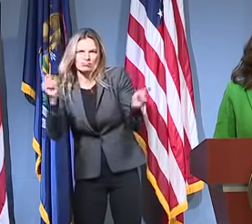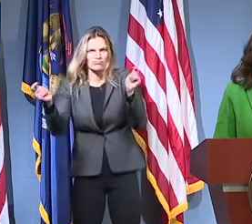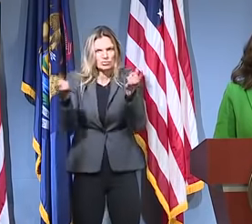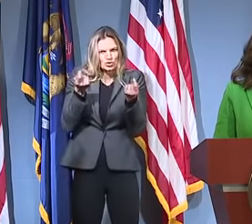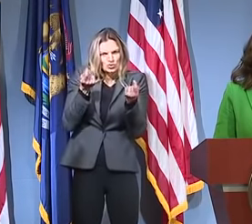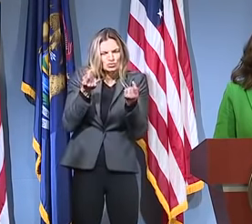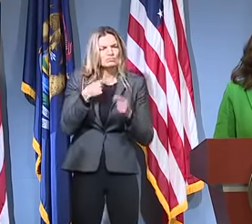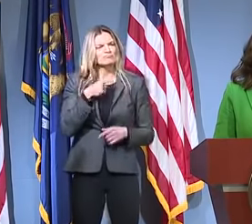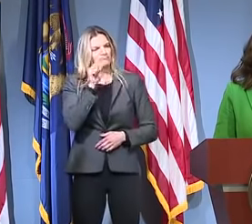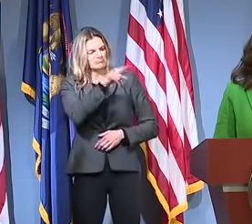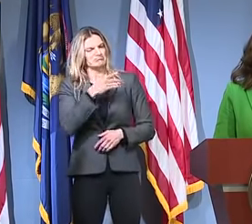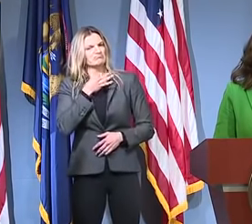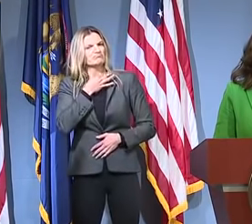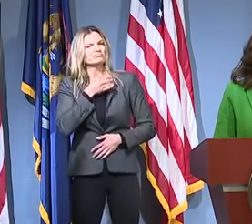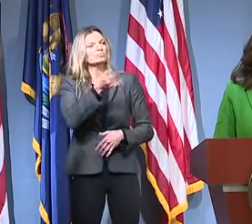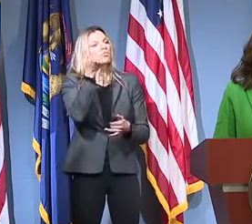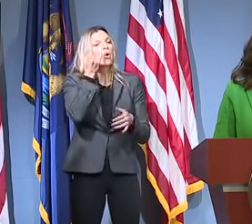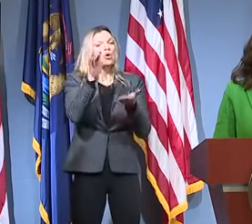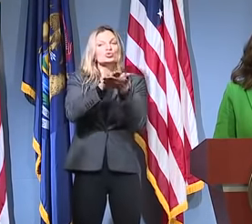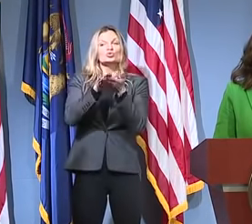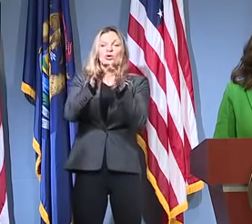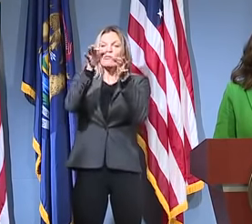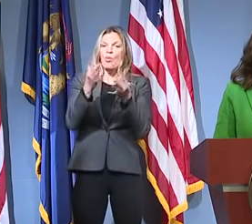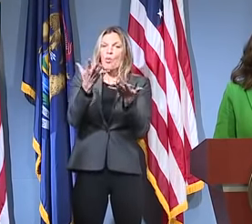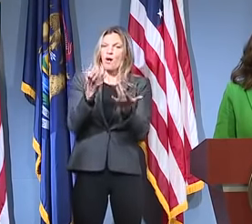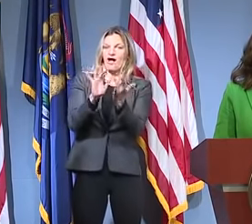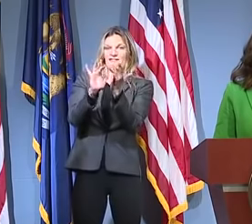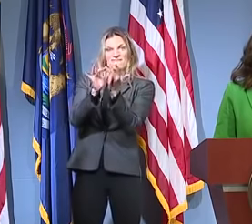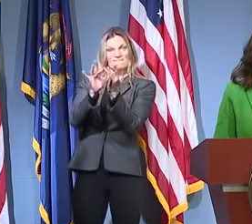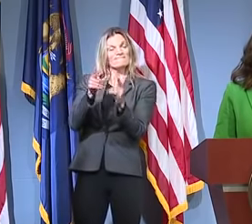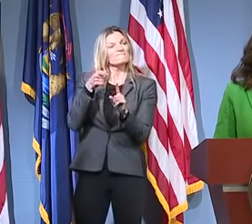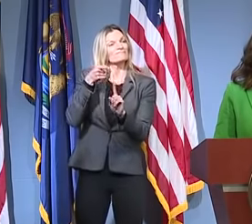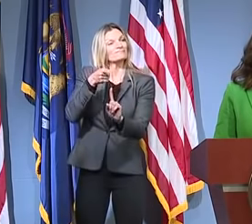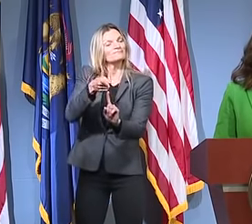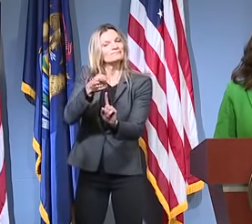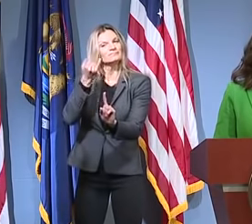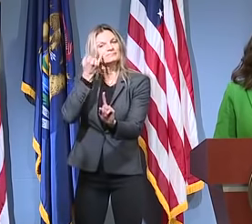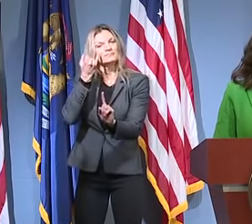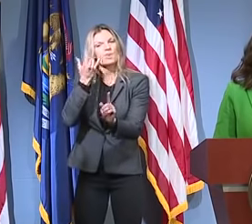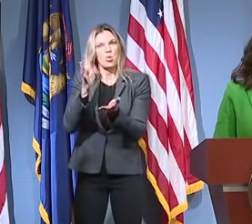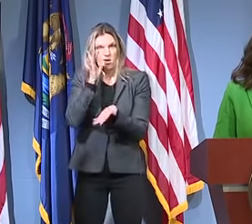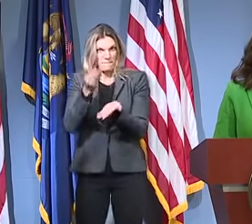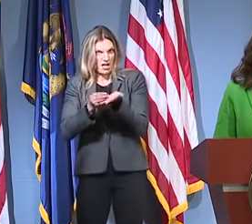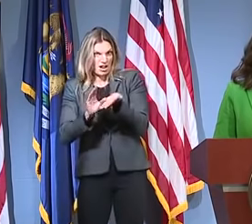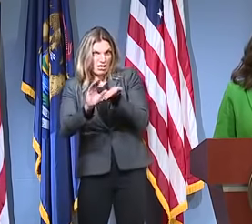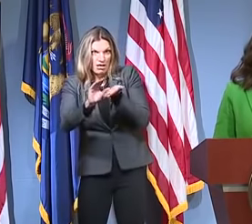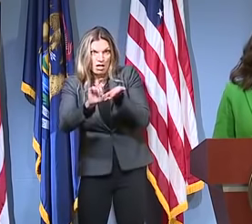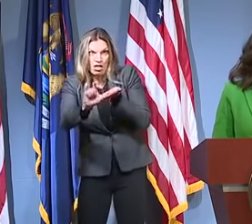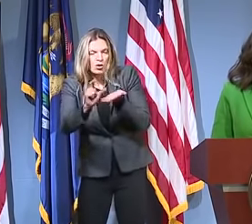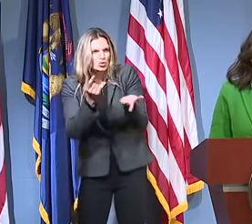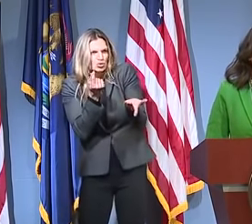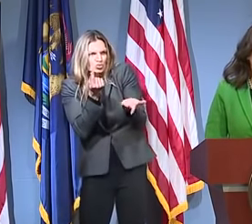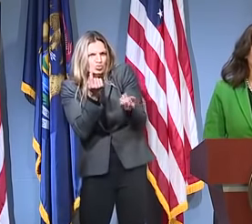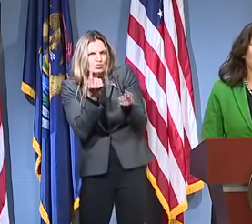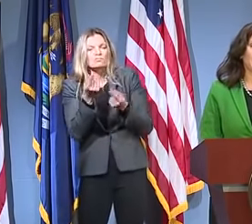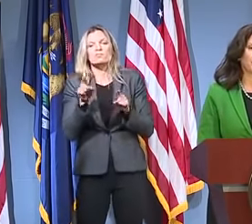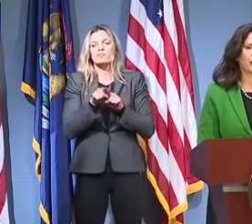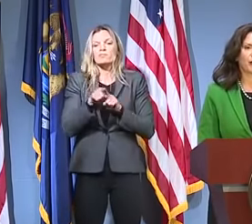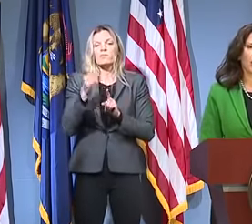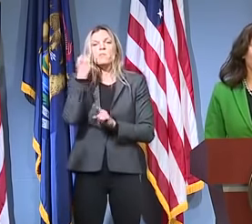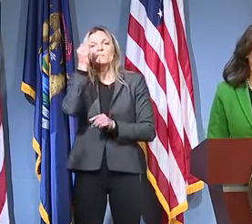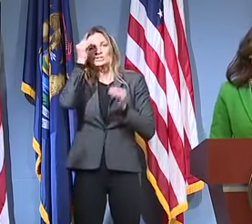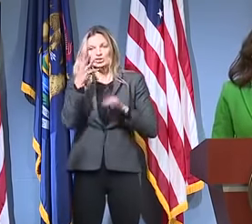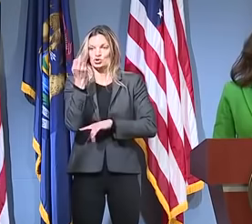virtual? And also, any message you have for teachers considering striking because of safety concerns? Well, as the districts have